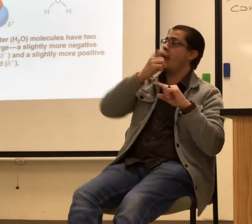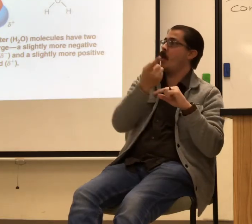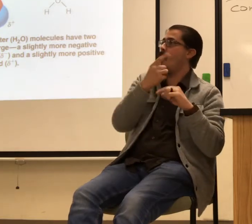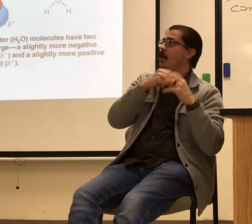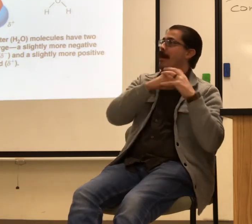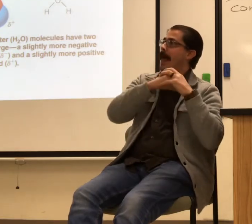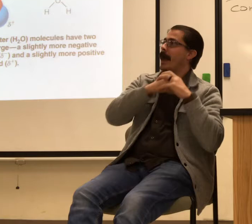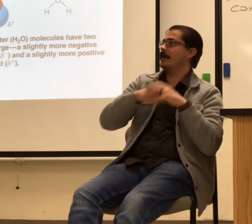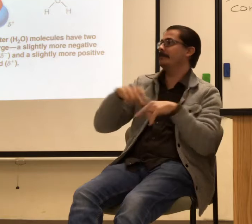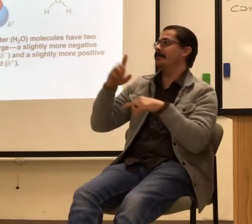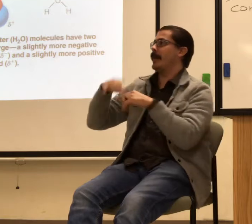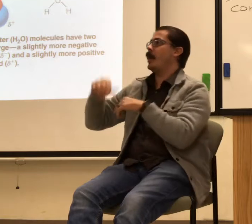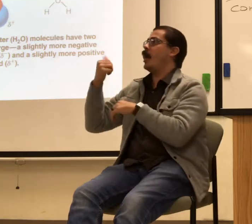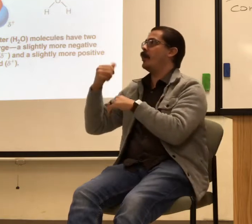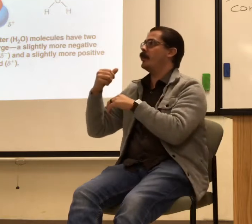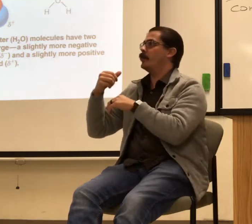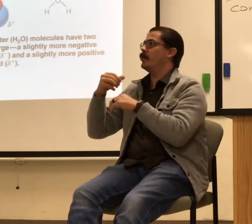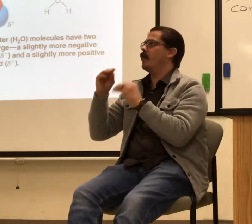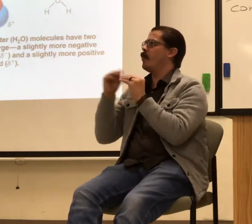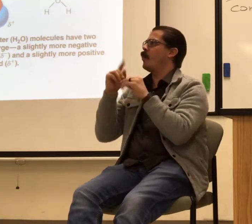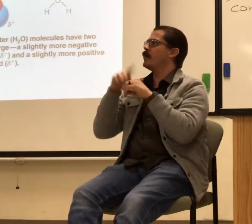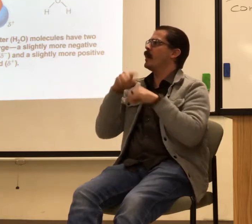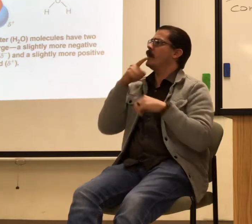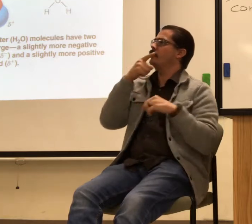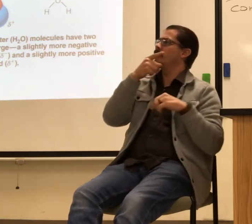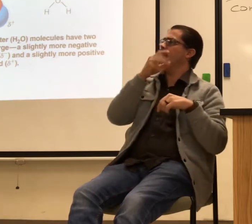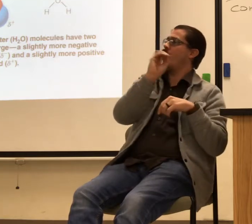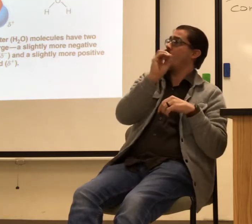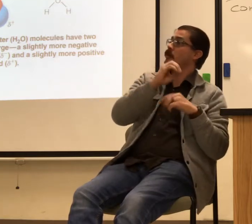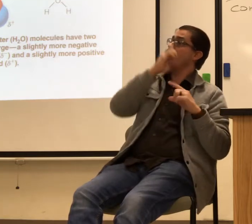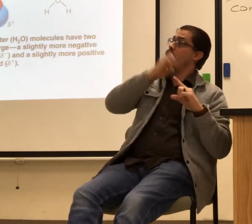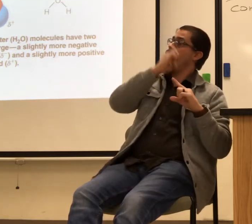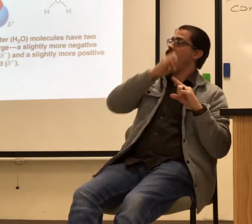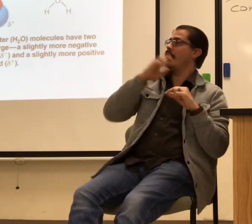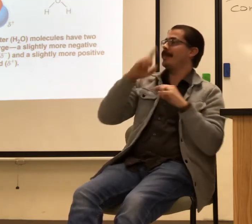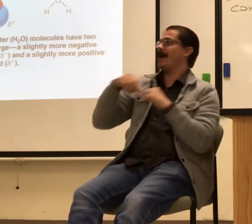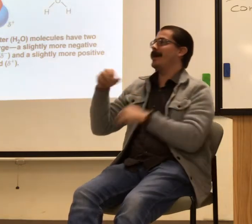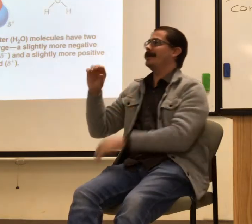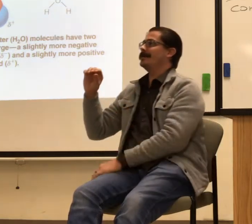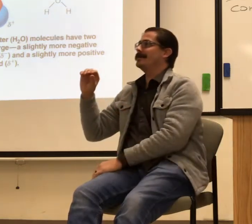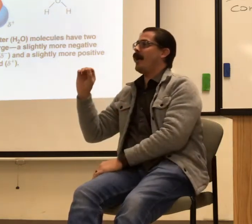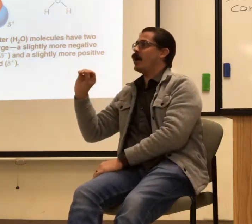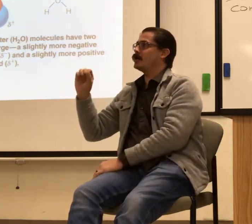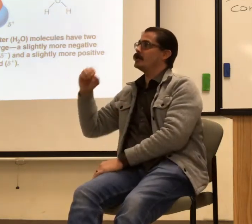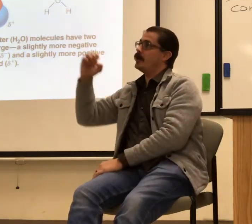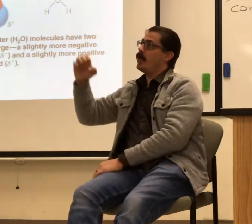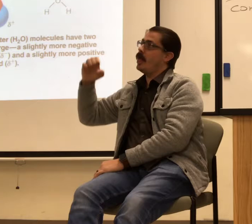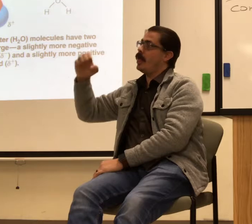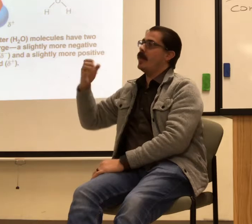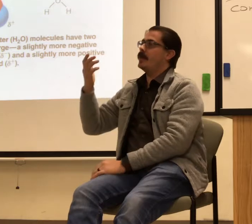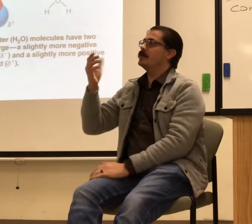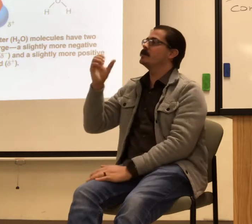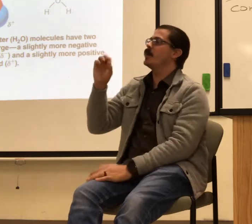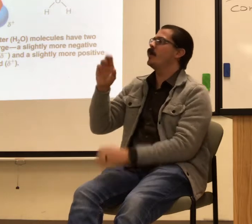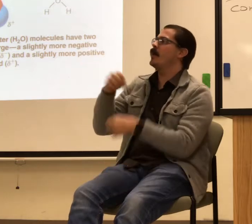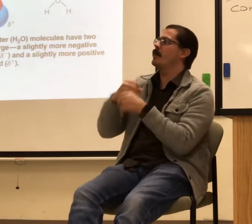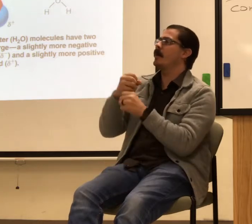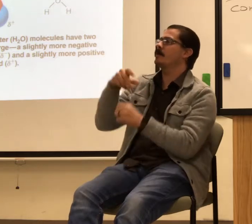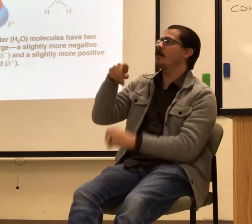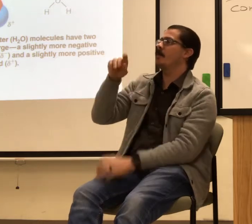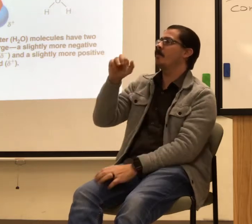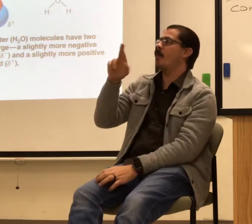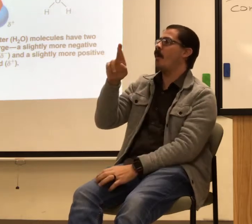other. In this example, they spend more time spinning around oxygen than the hydrogen in a water molecule. So it creates a polar